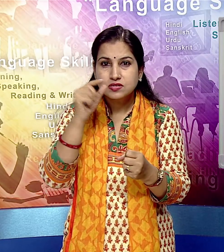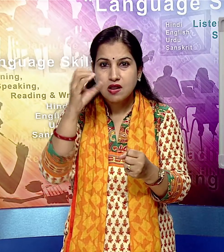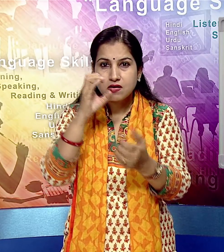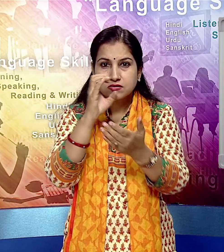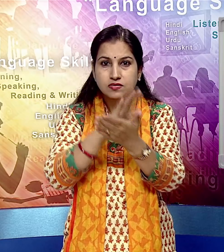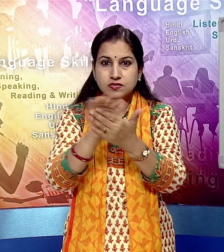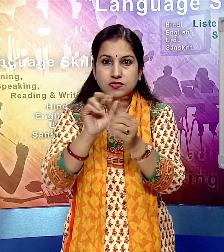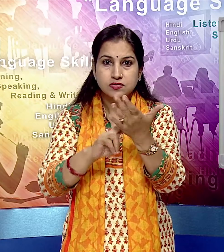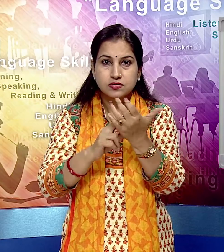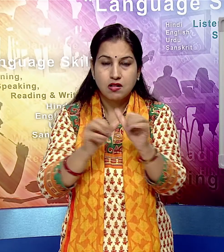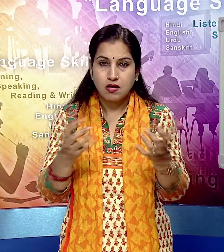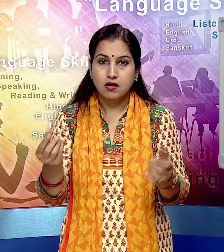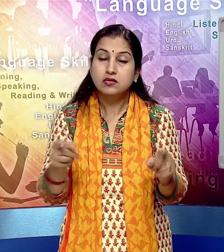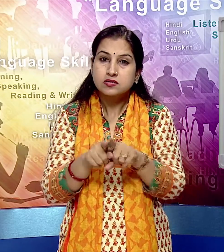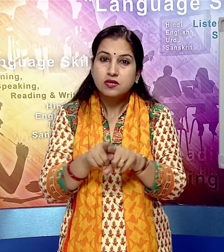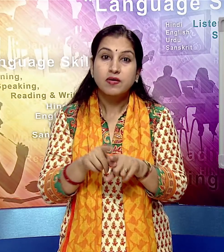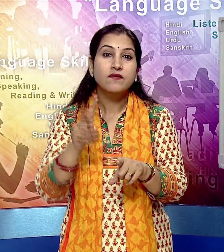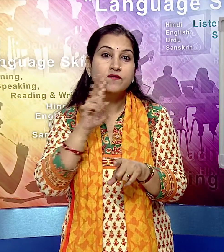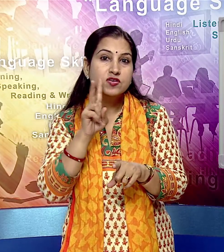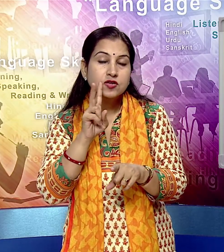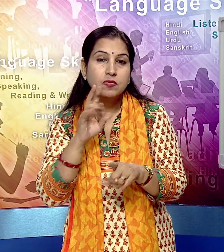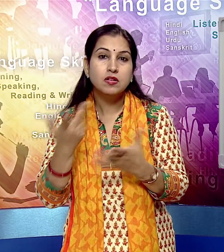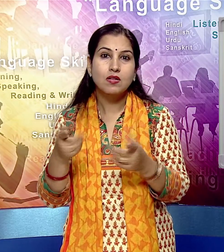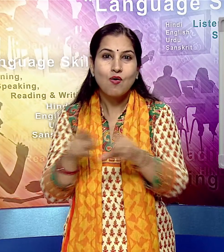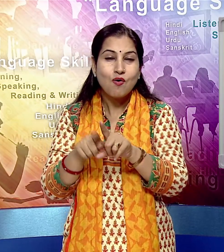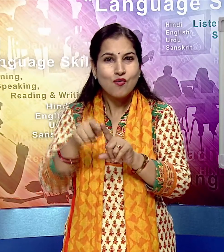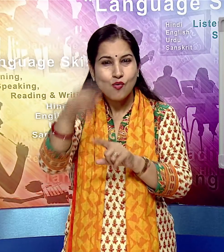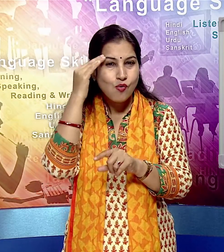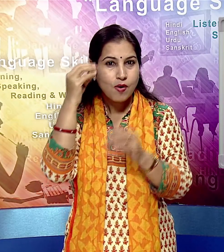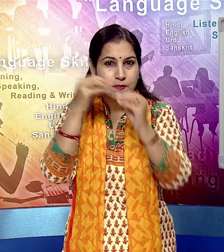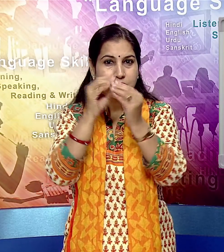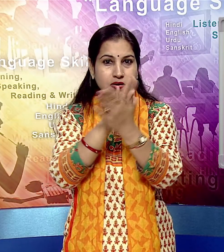Roasting of some vegetables like brinjal is done directly on fire also.